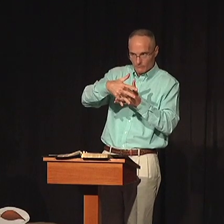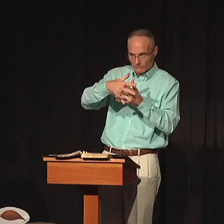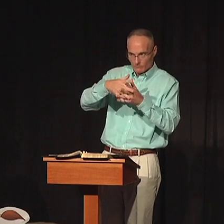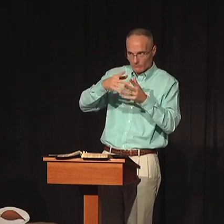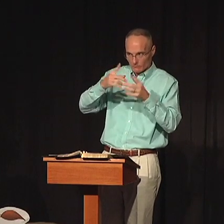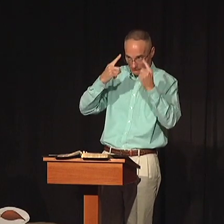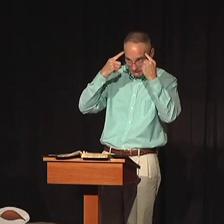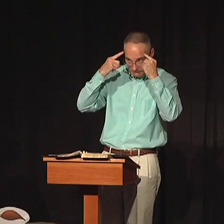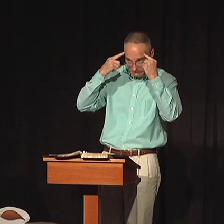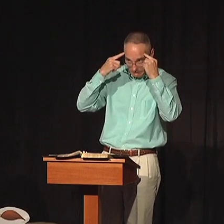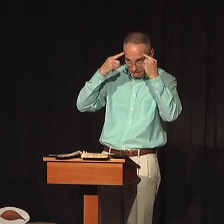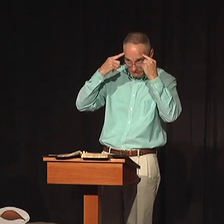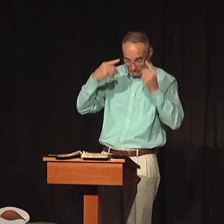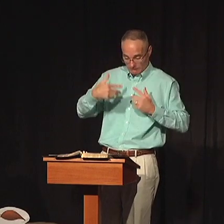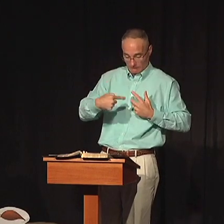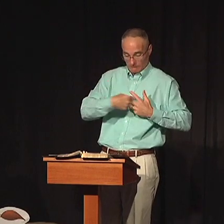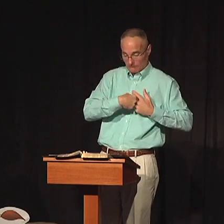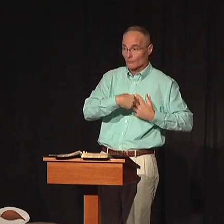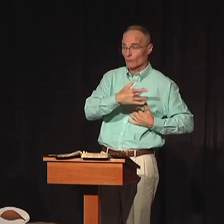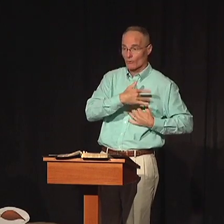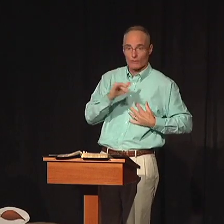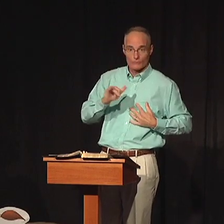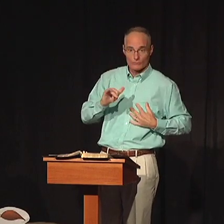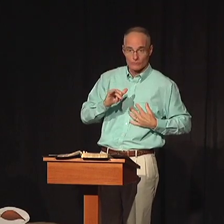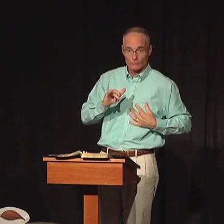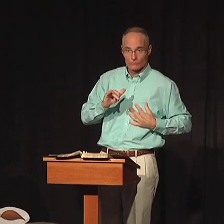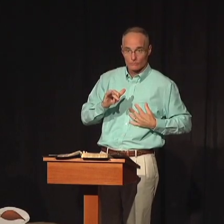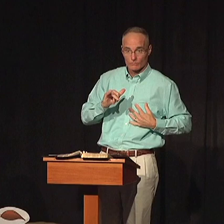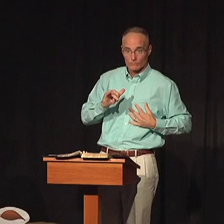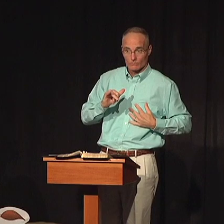I want that to be embedded in your minds and your hearts.